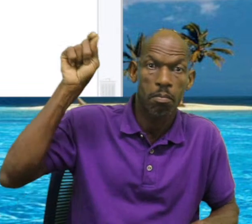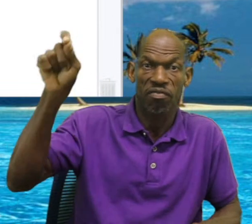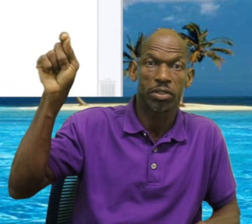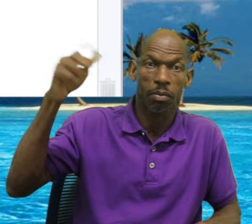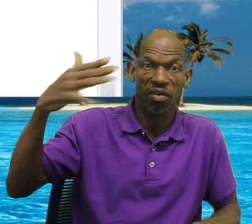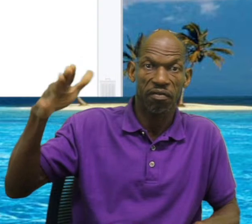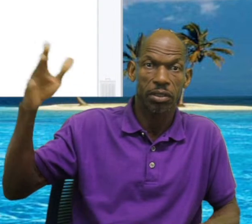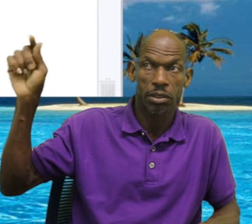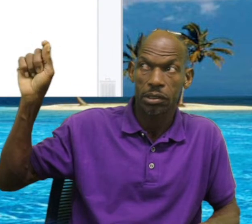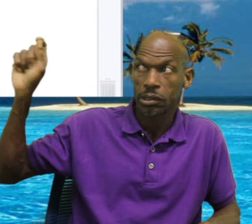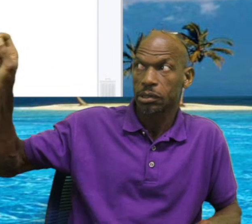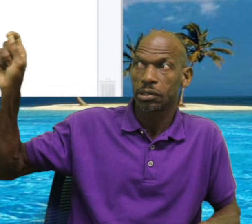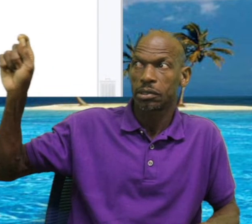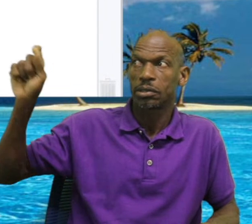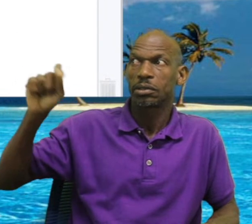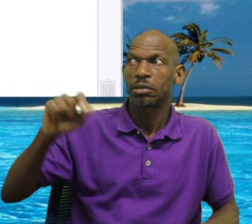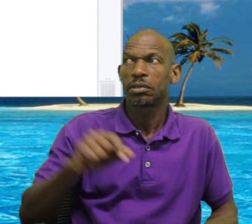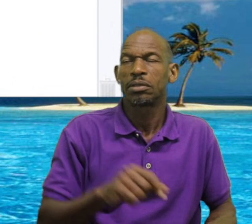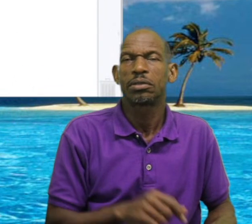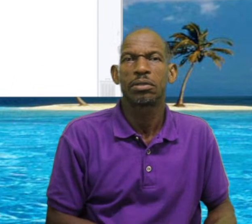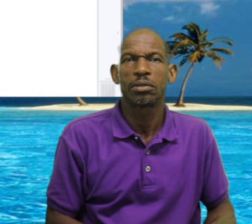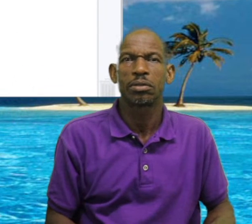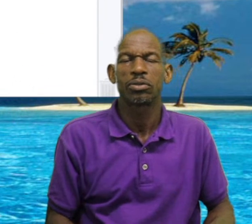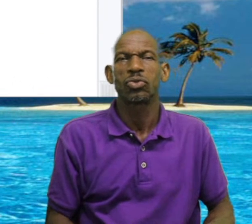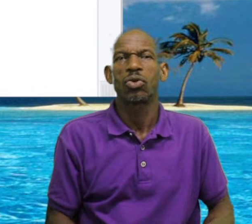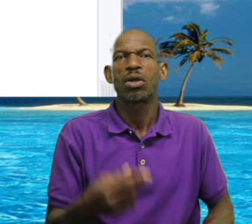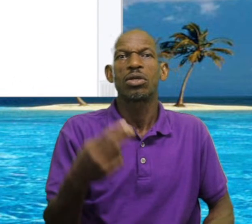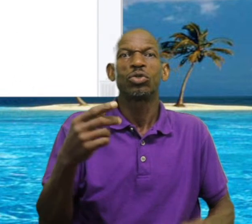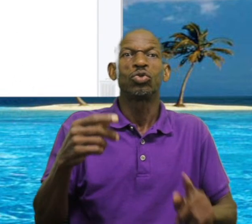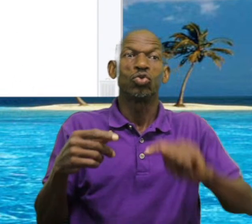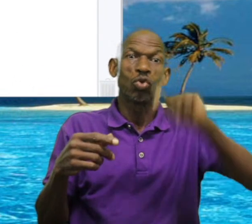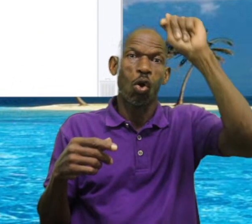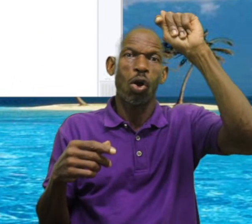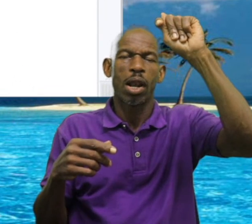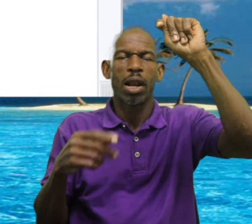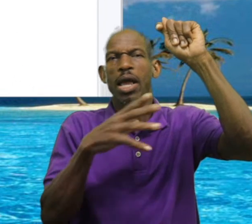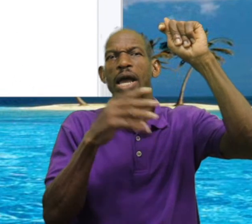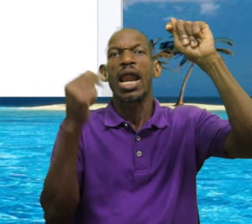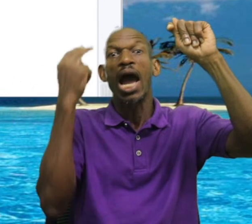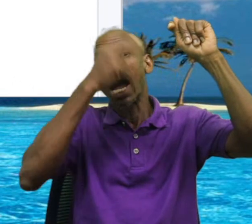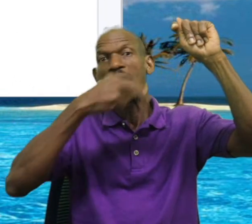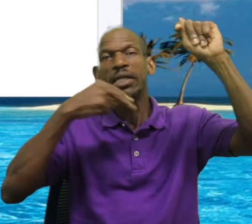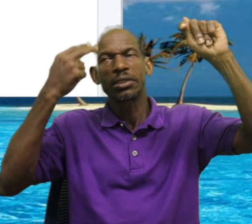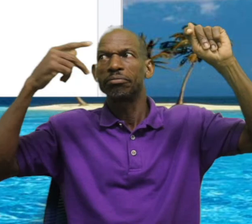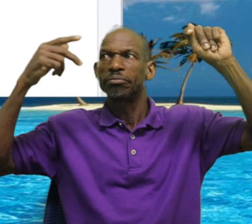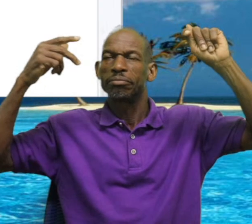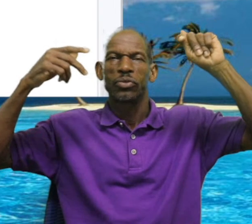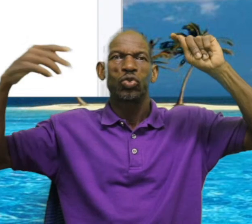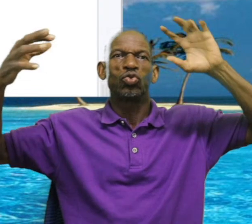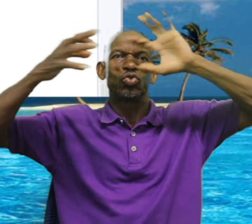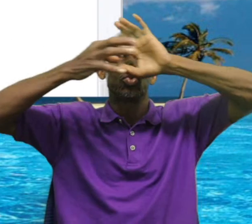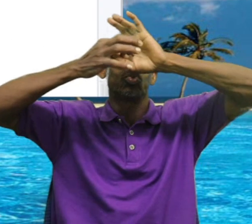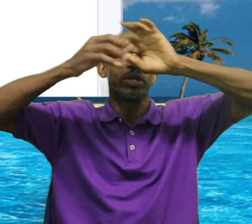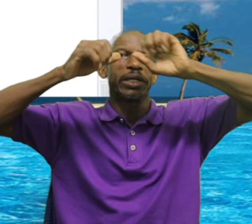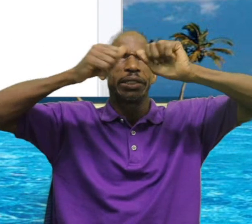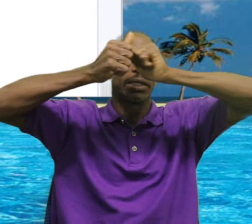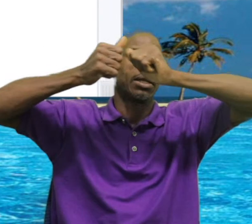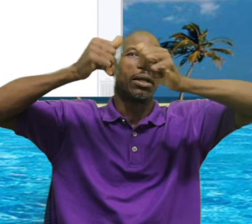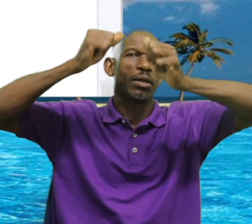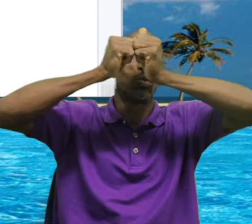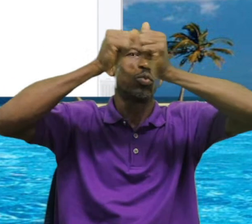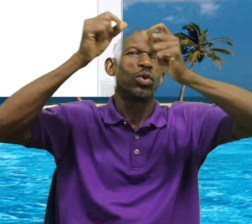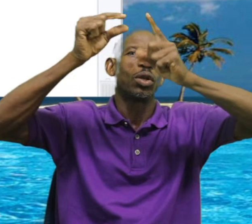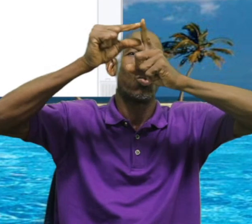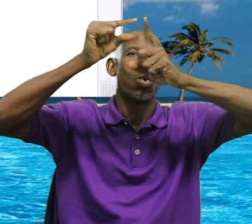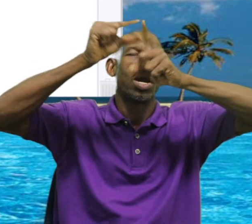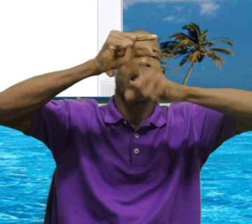am joining tall, handsome together. They are adjective. ADJ is for adjective.